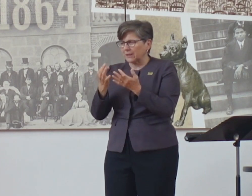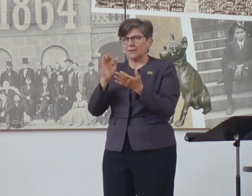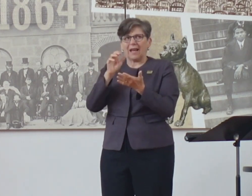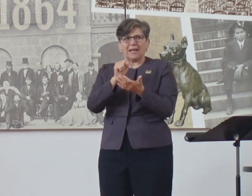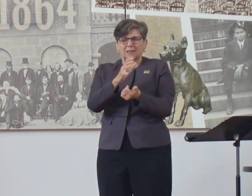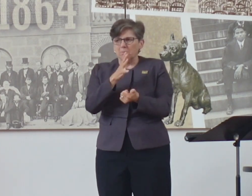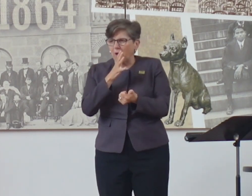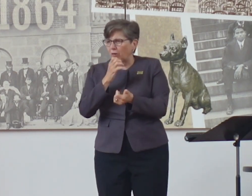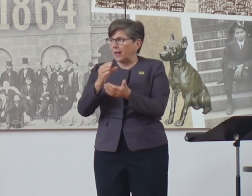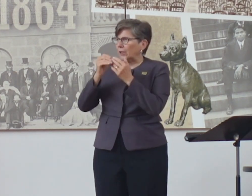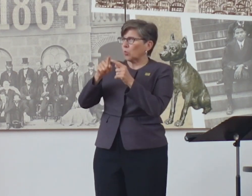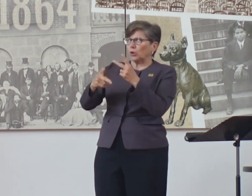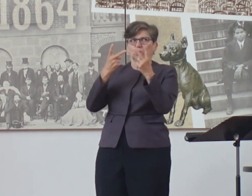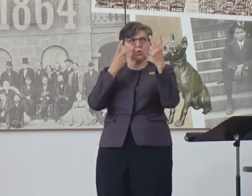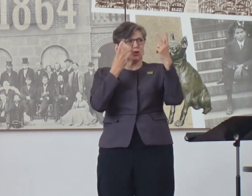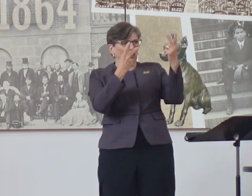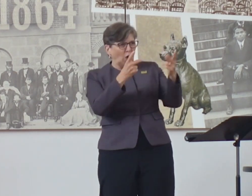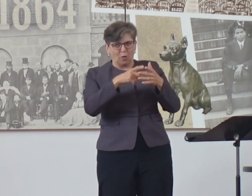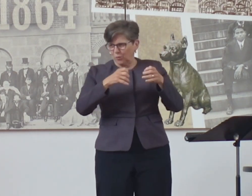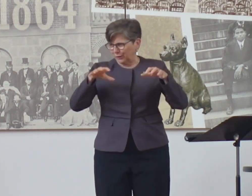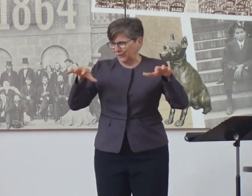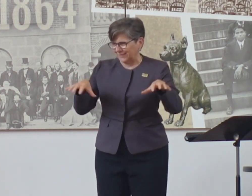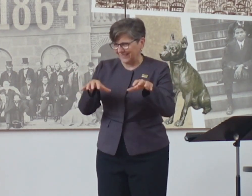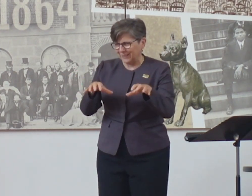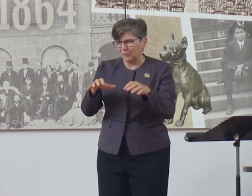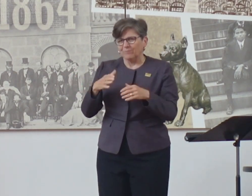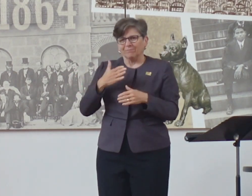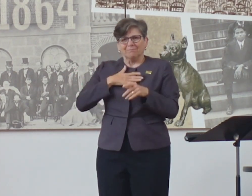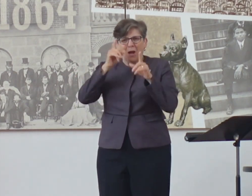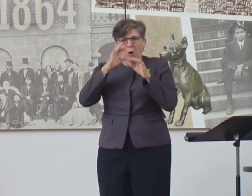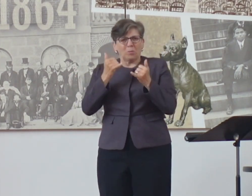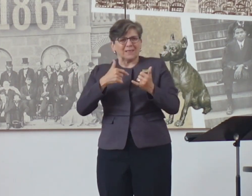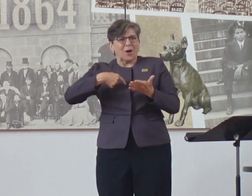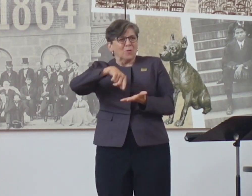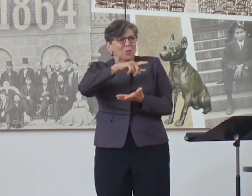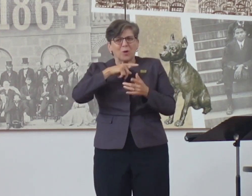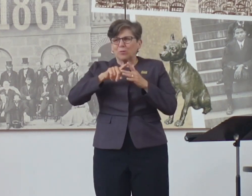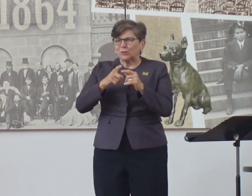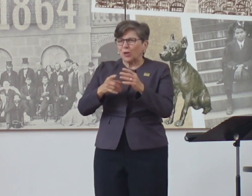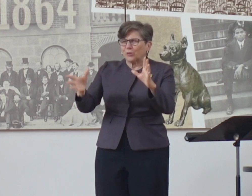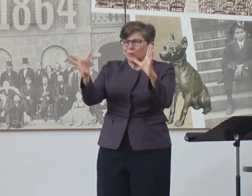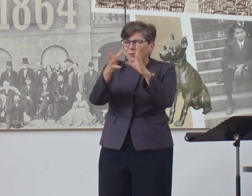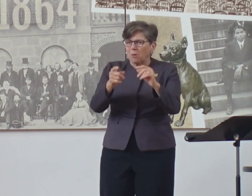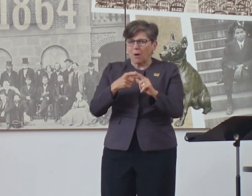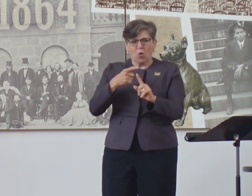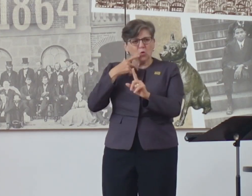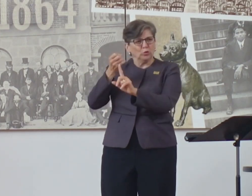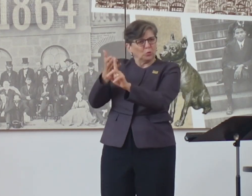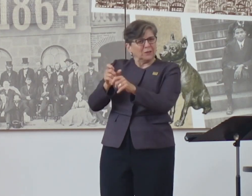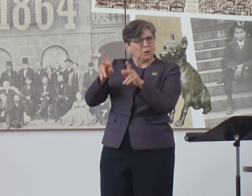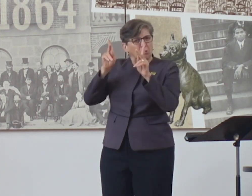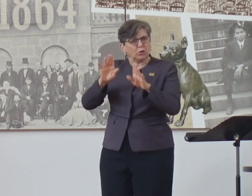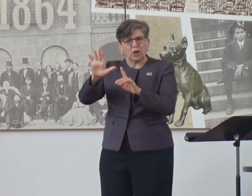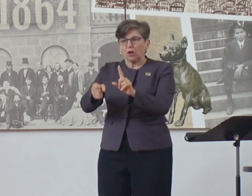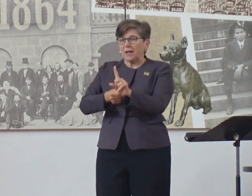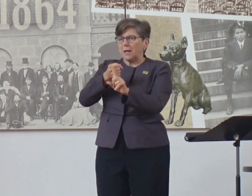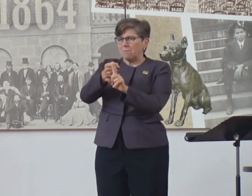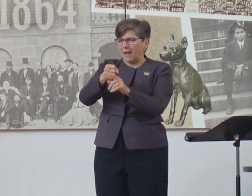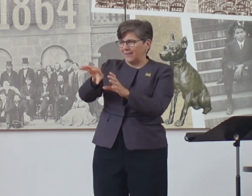to you as a member of your family, as a mother, and what you saw she was able to do. You know, many of us now will begin to talk about